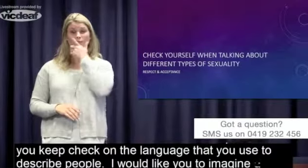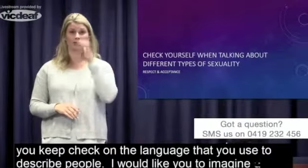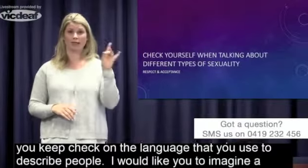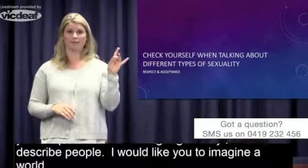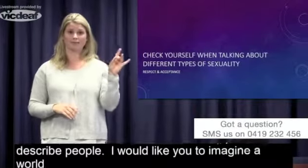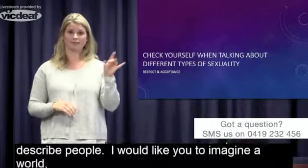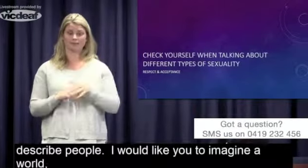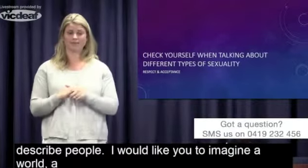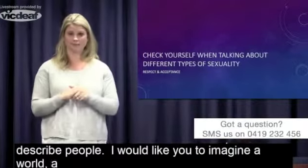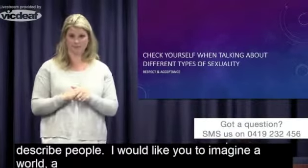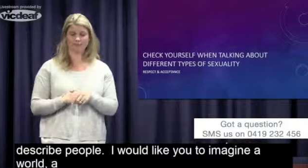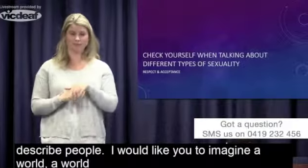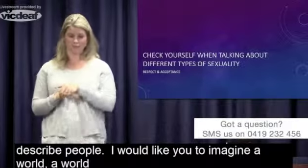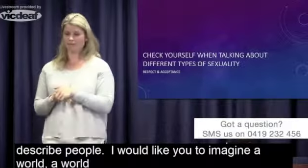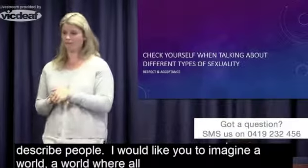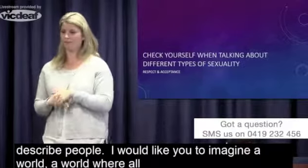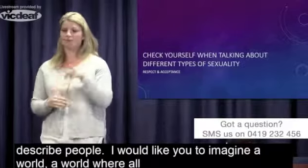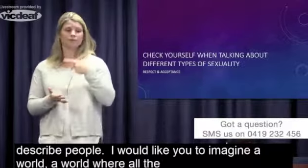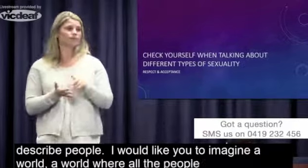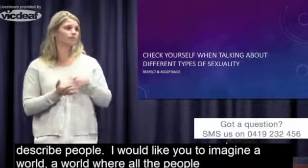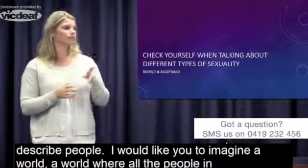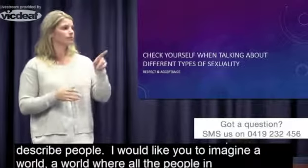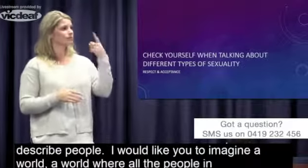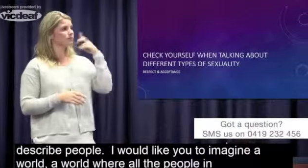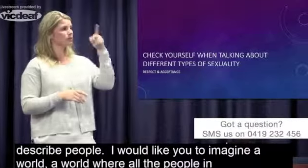where all the people in it are gay or lesbians.